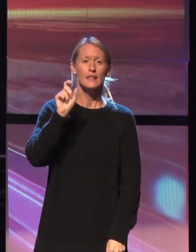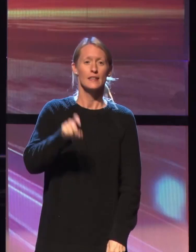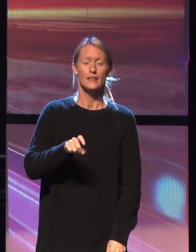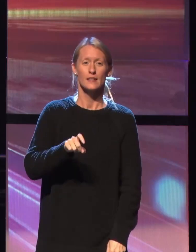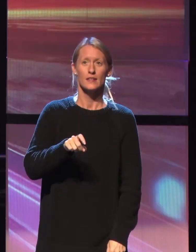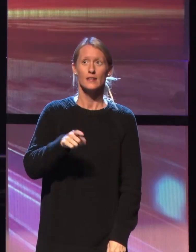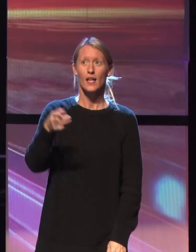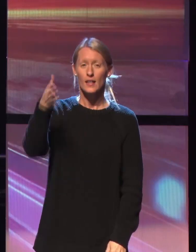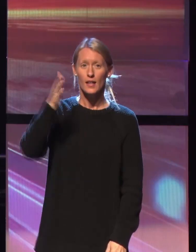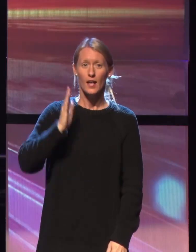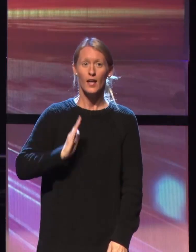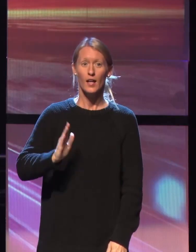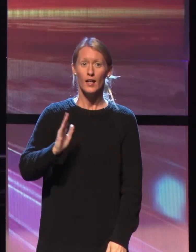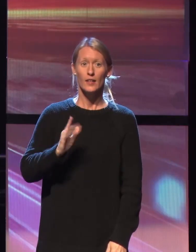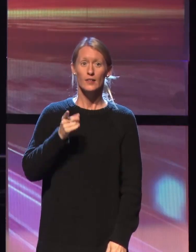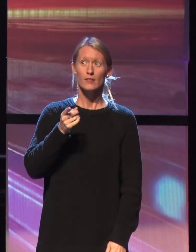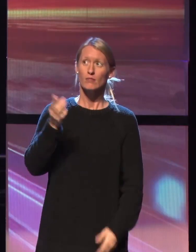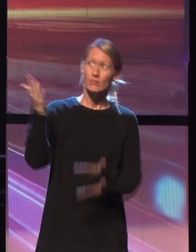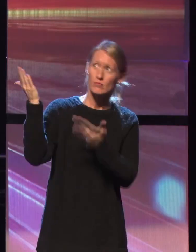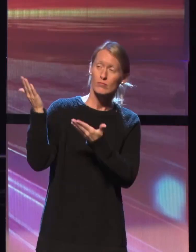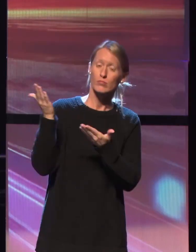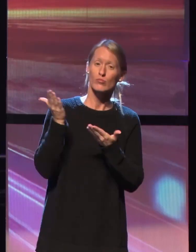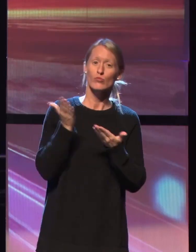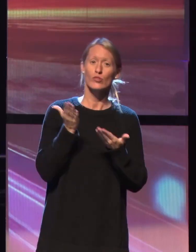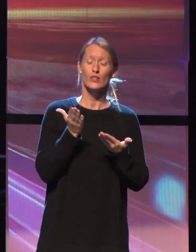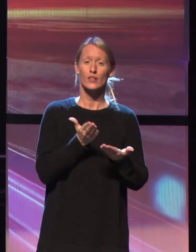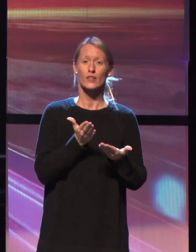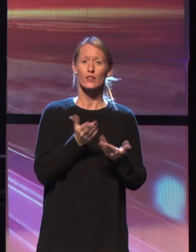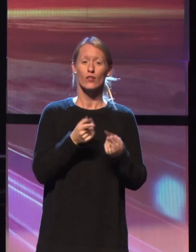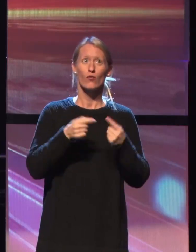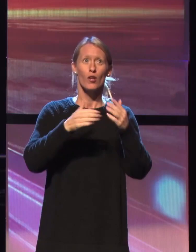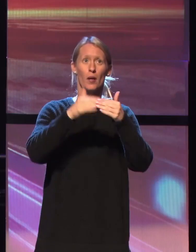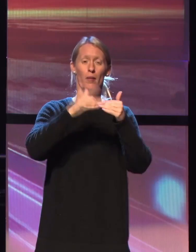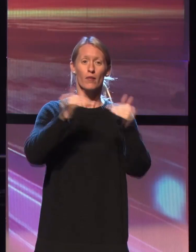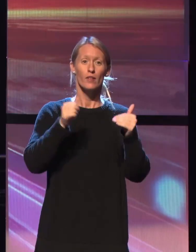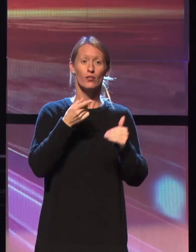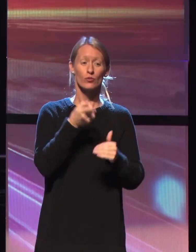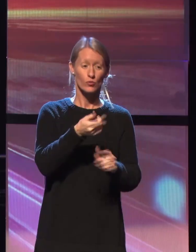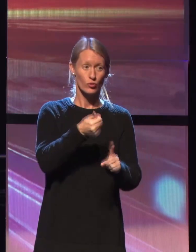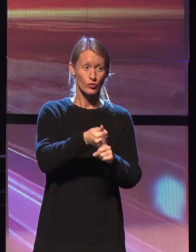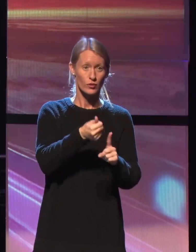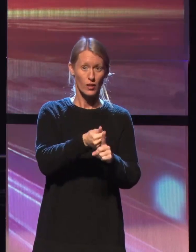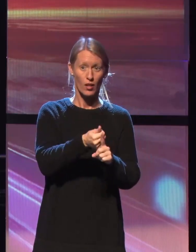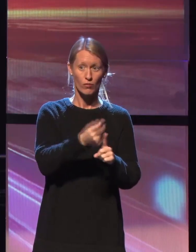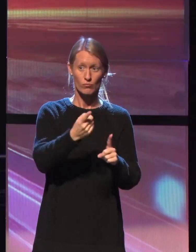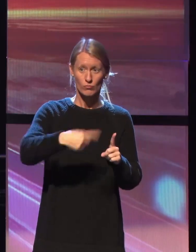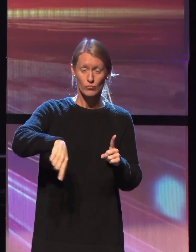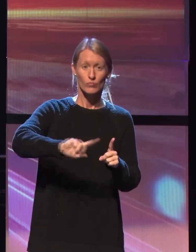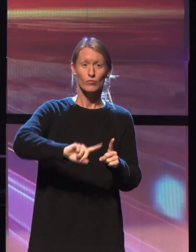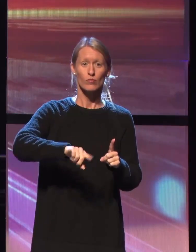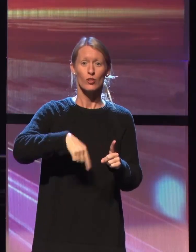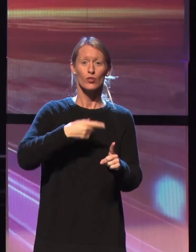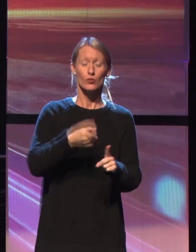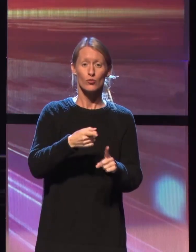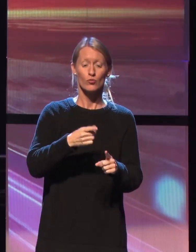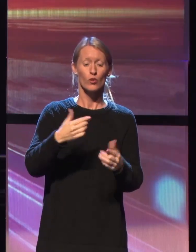building, what God is bringing from heaven is you. You are the New Jerusalem. You are the